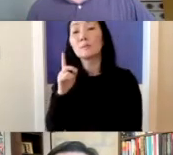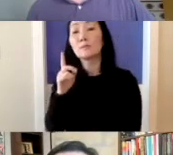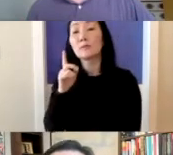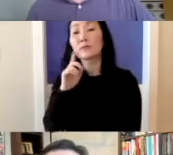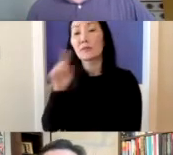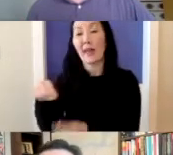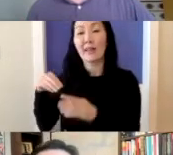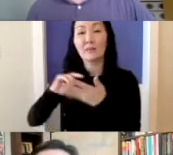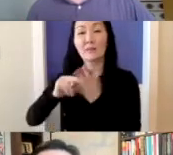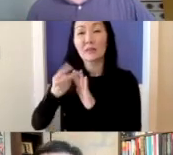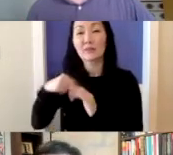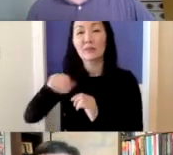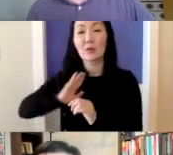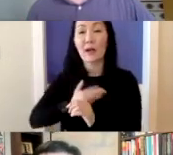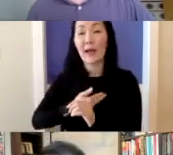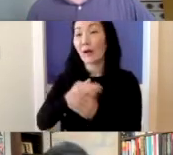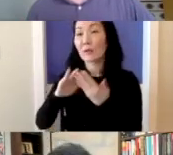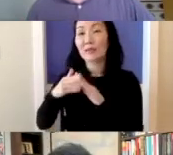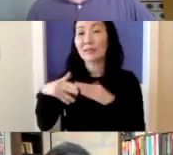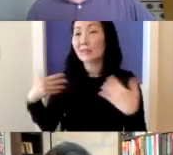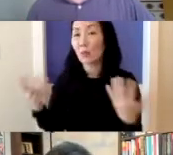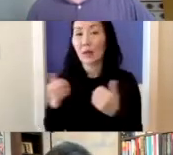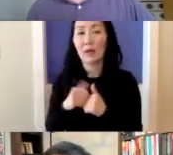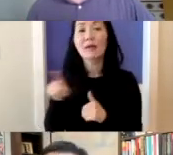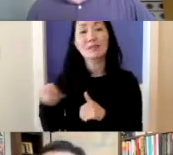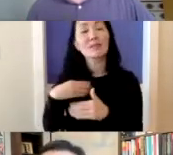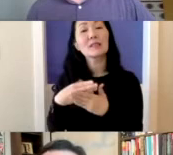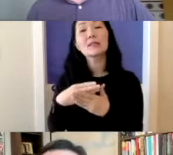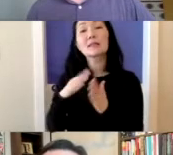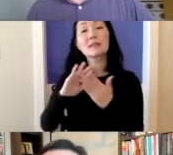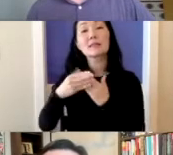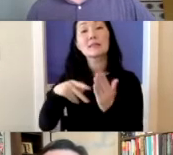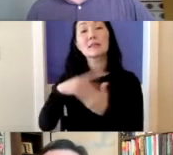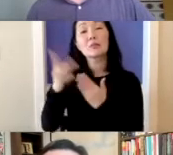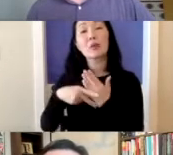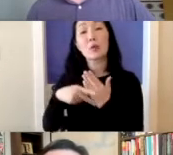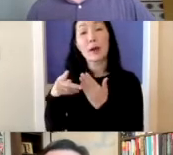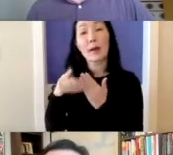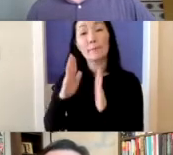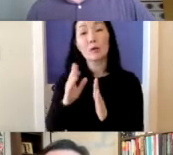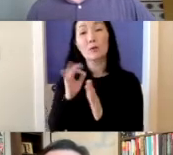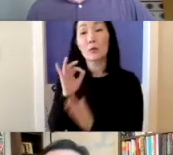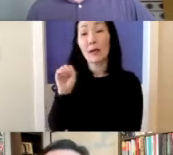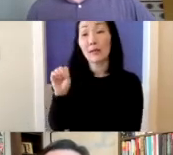Andy Yan is the director of the city program at SFU, and he's going to speak for about 10 minutes